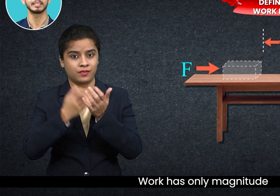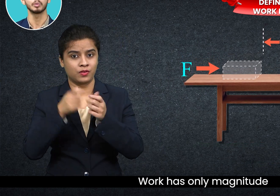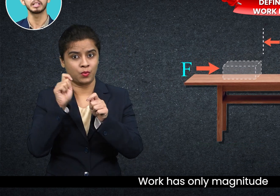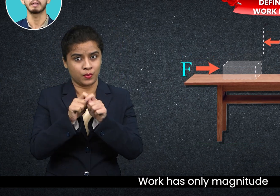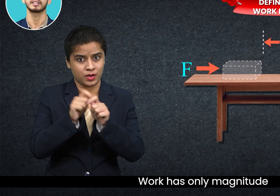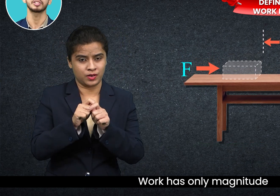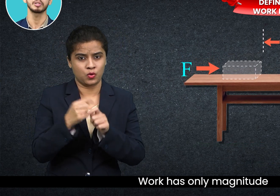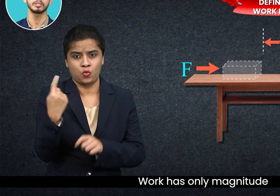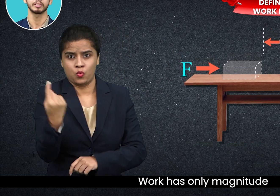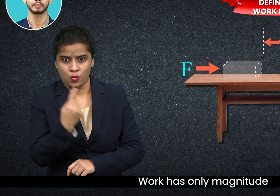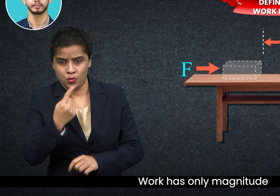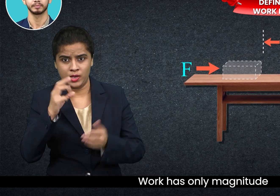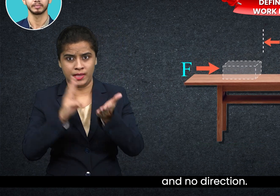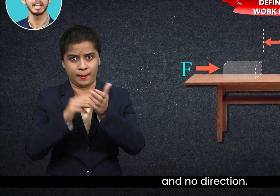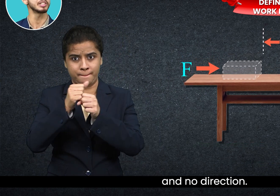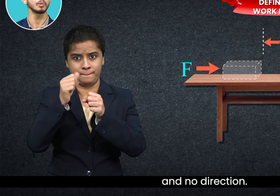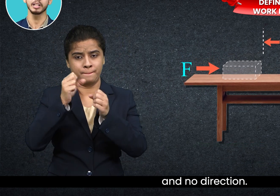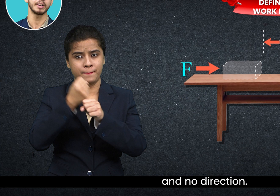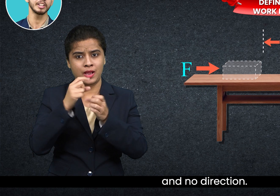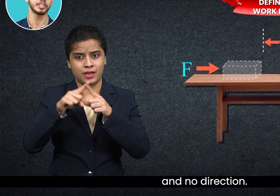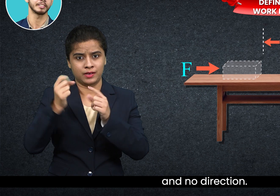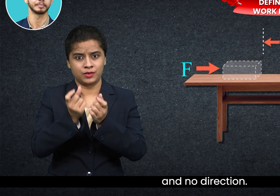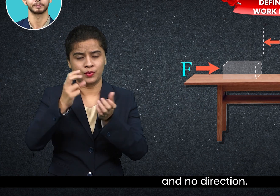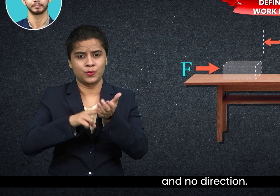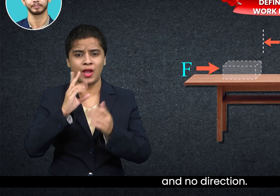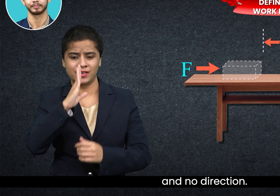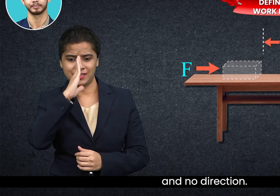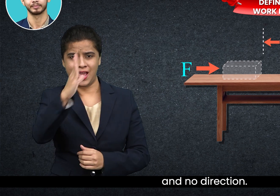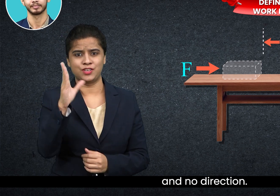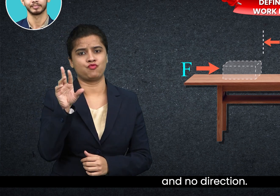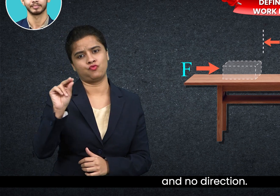Work has only magnitude and no direction.